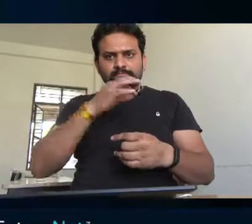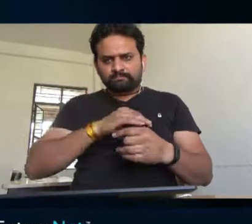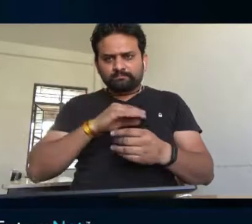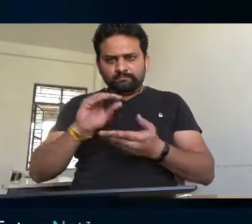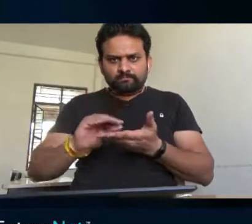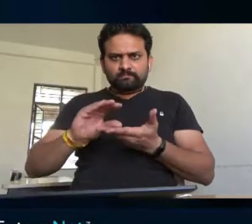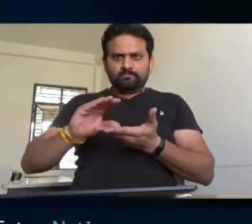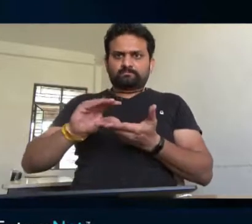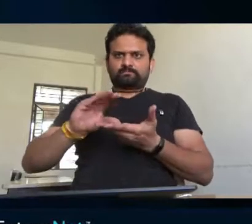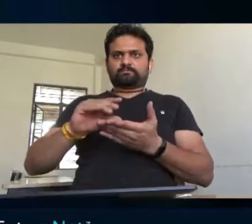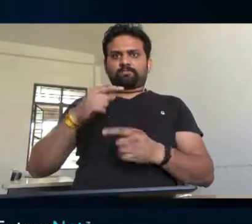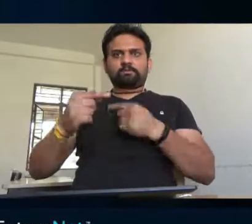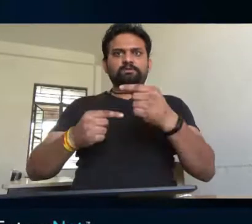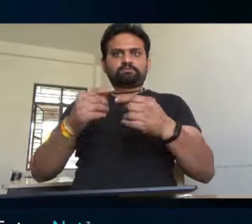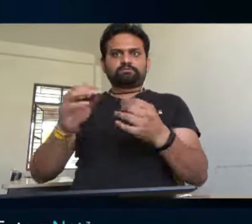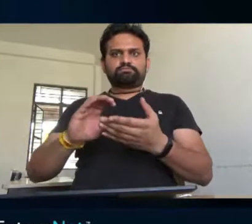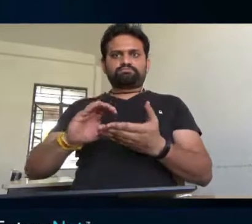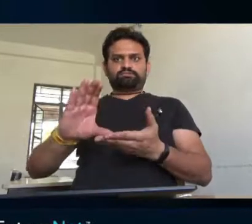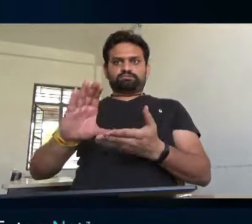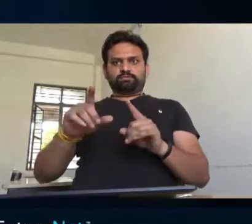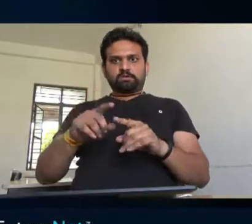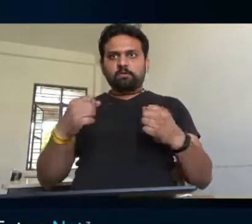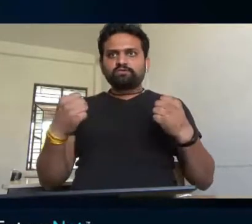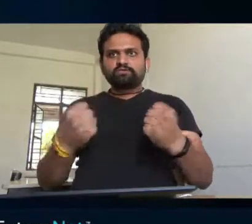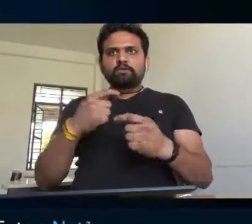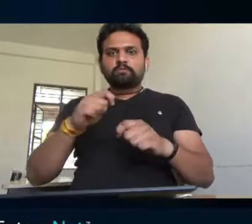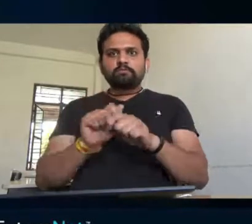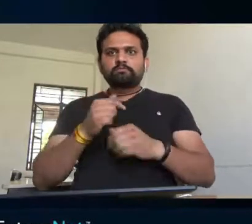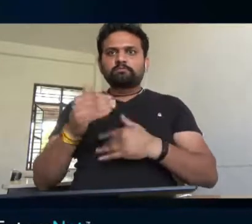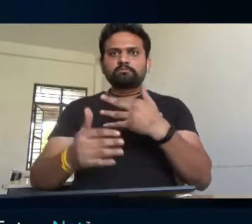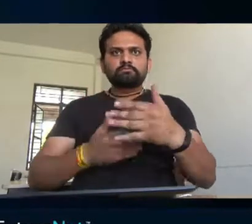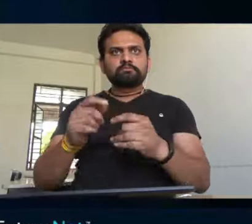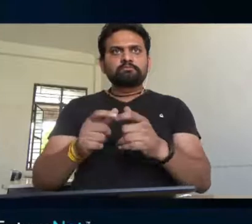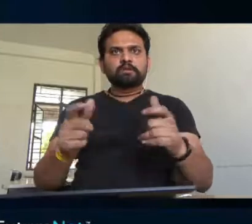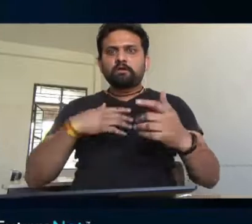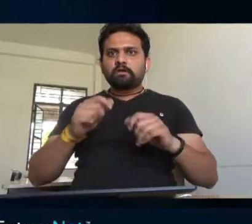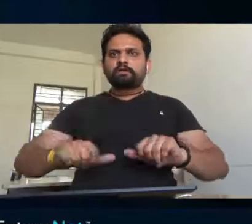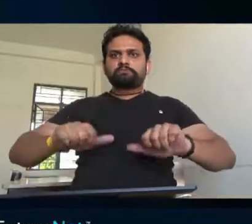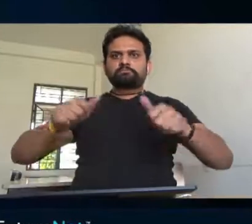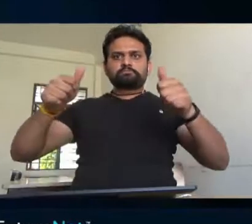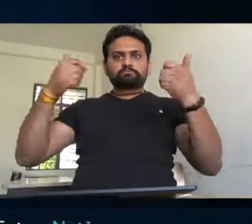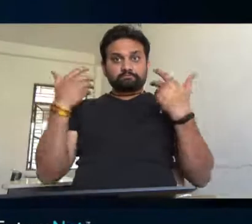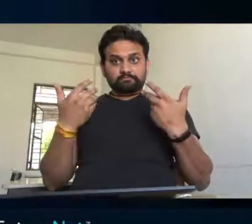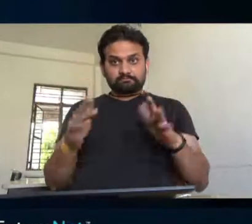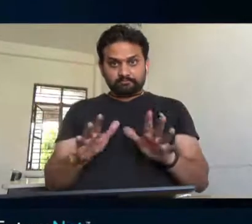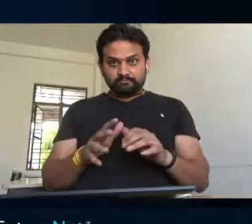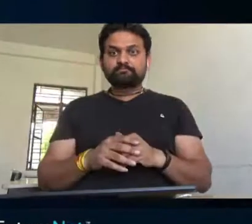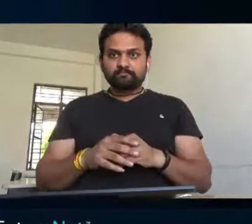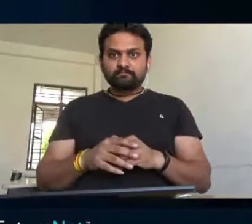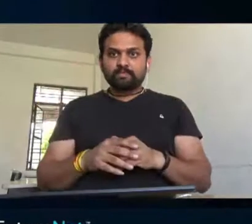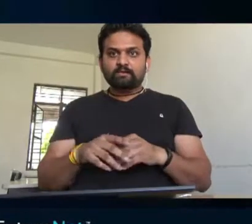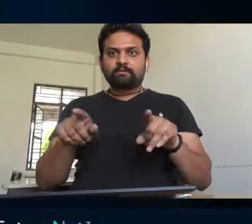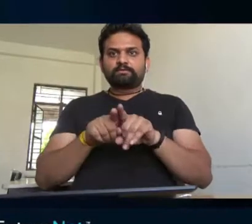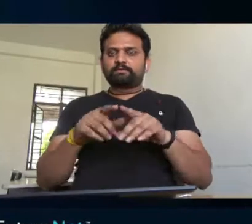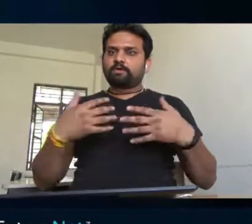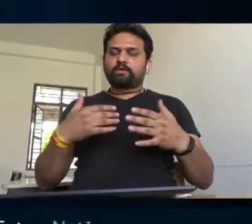we were also poor. Yeah? We had nothing. Then we start the company. Then we make the first income. Then this